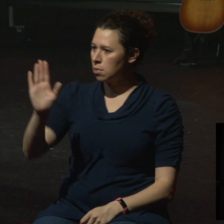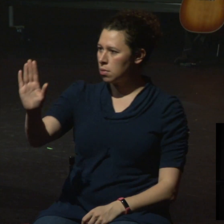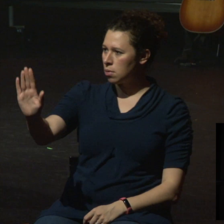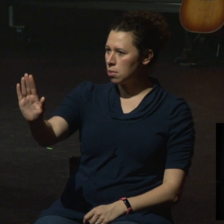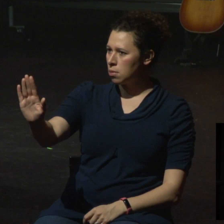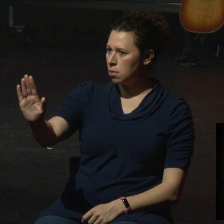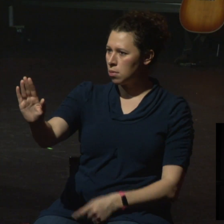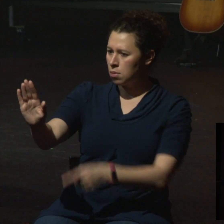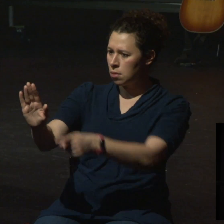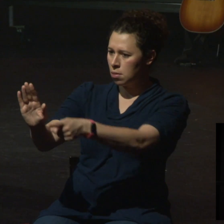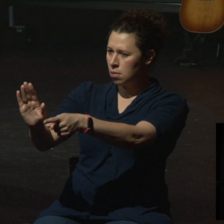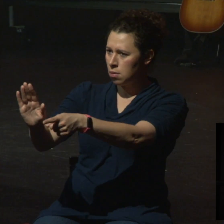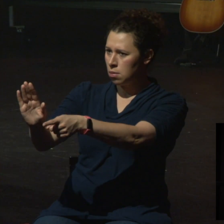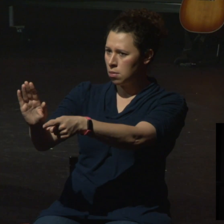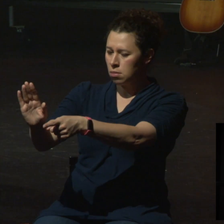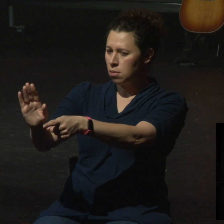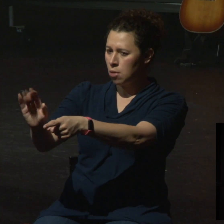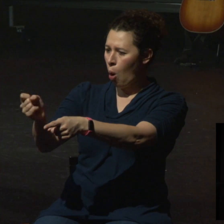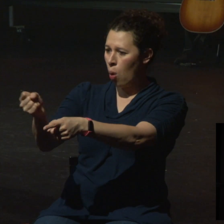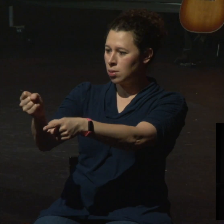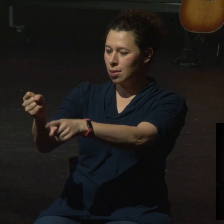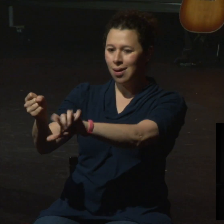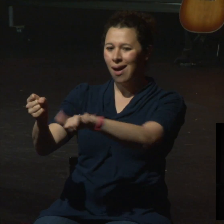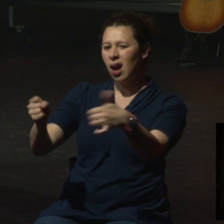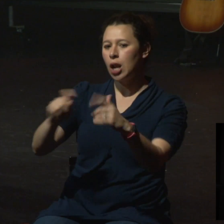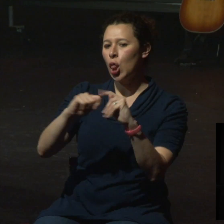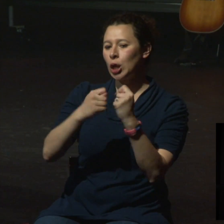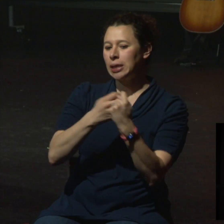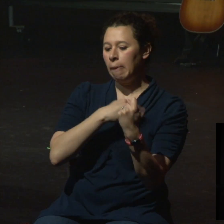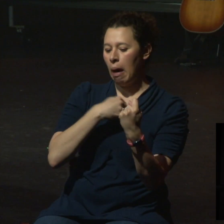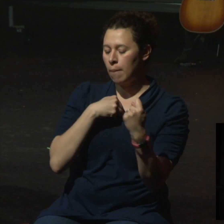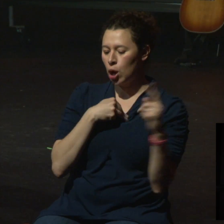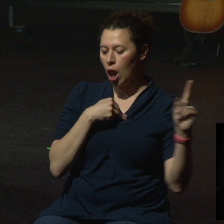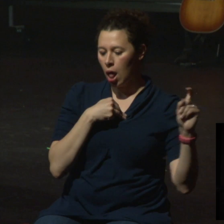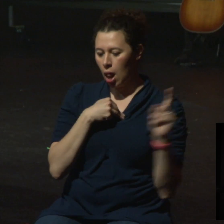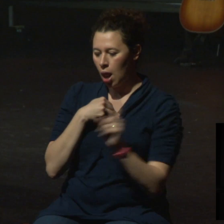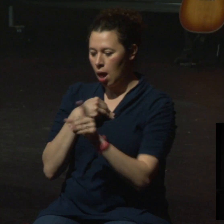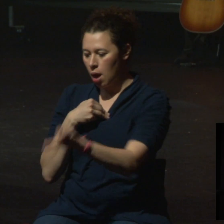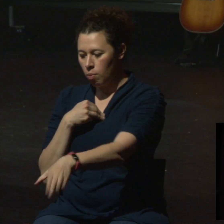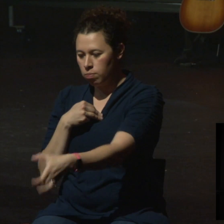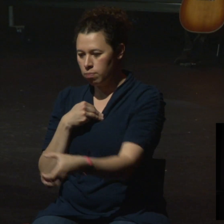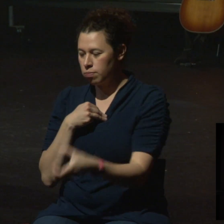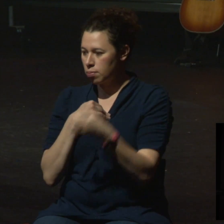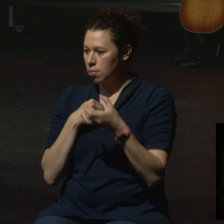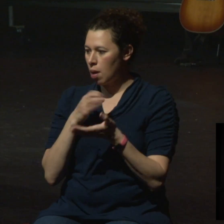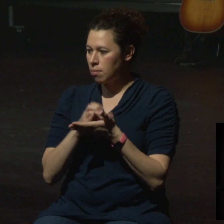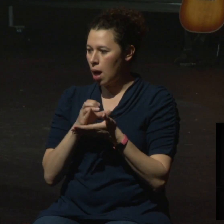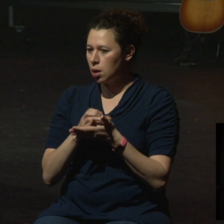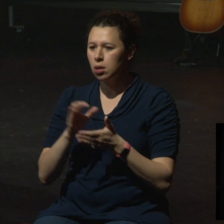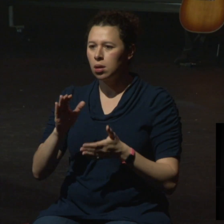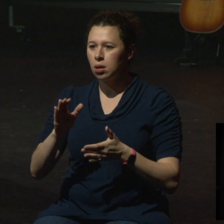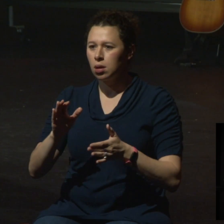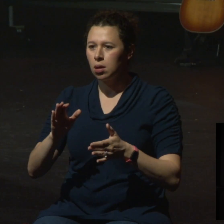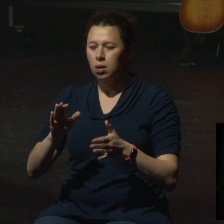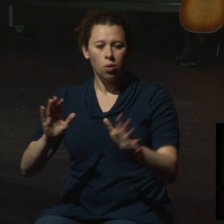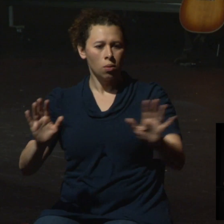And then here comes another teammate. She grabs a bottle. And I'm like, okay,